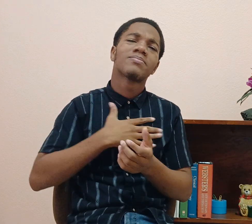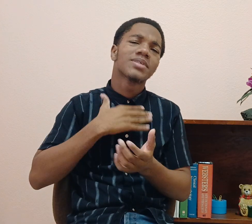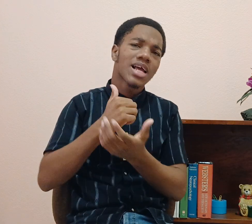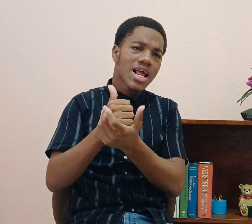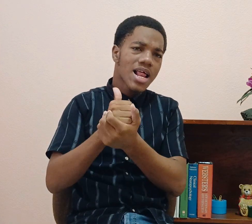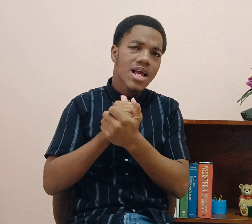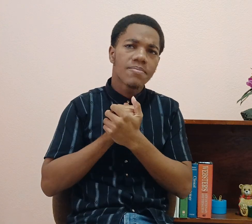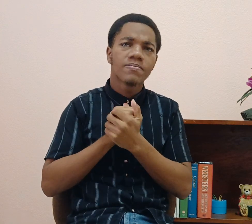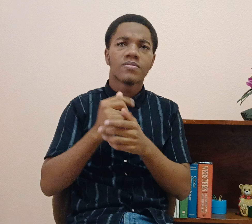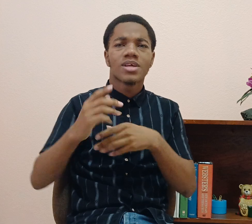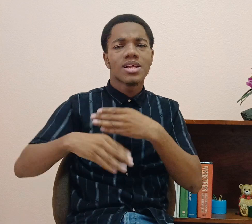others.